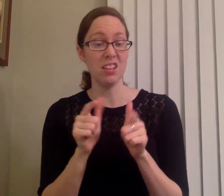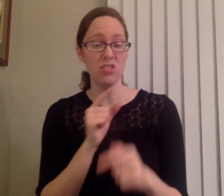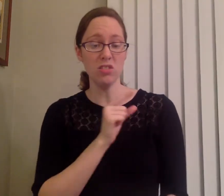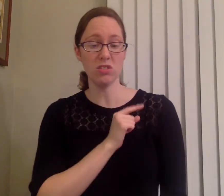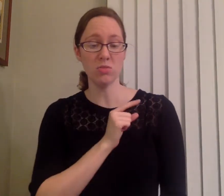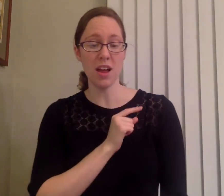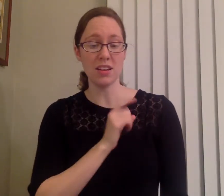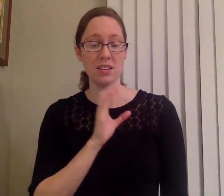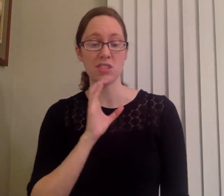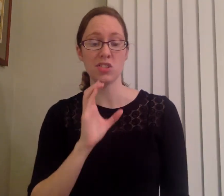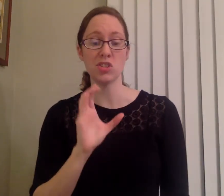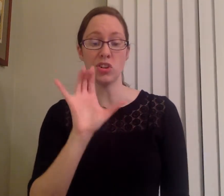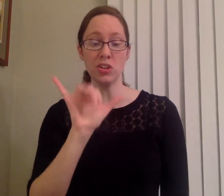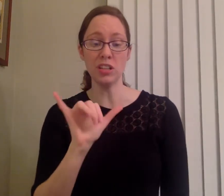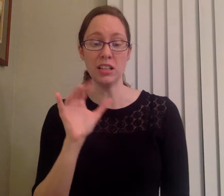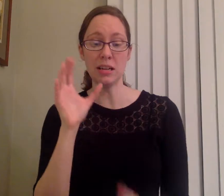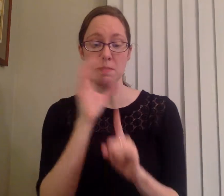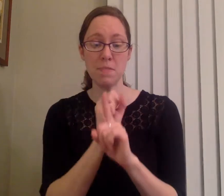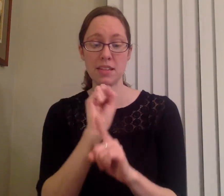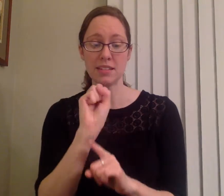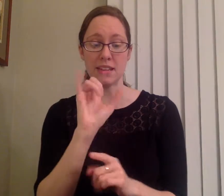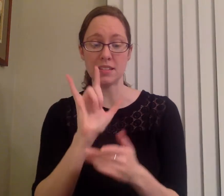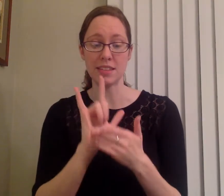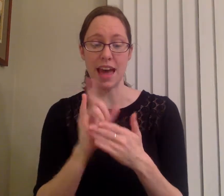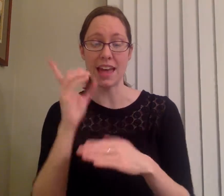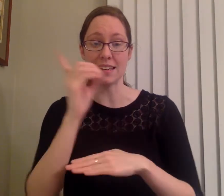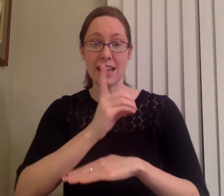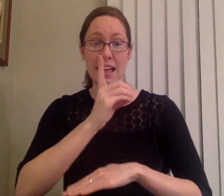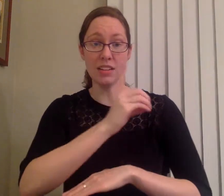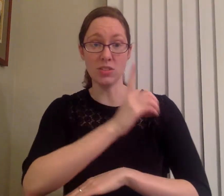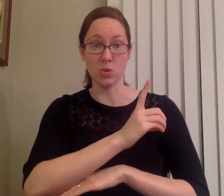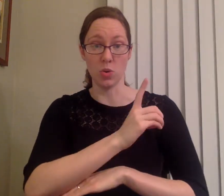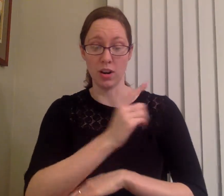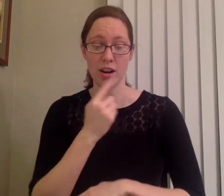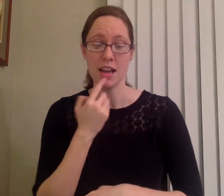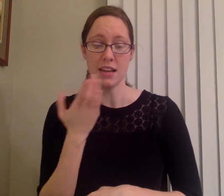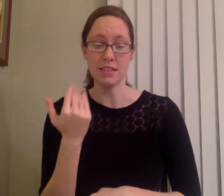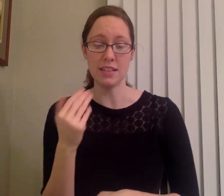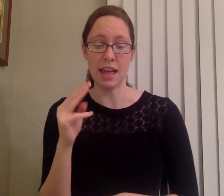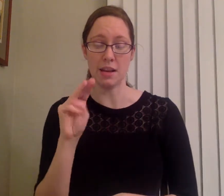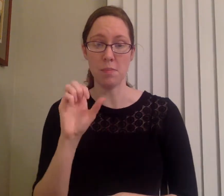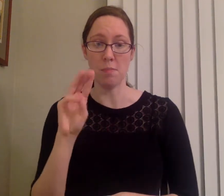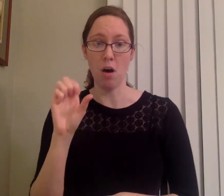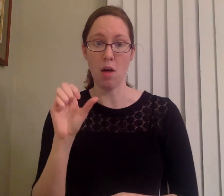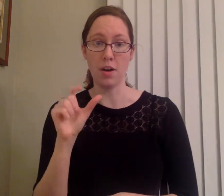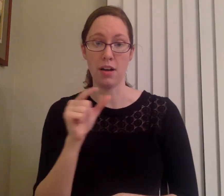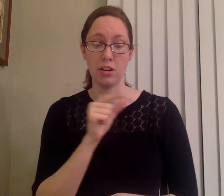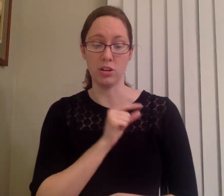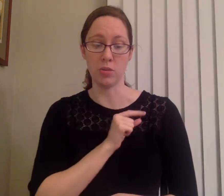Little Grunt certainly misses that dinosaur, said Mama